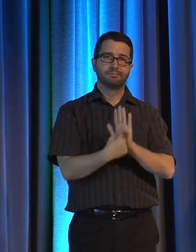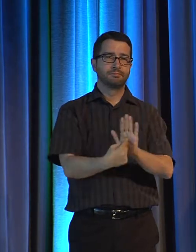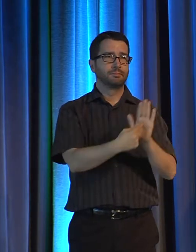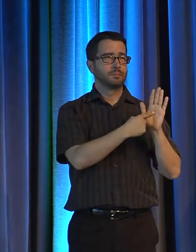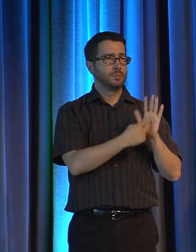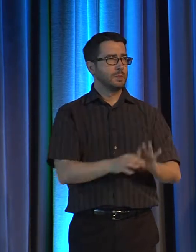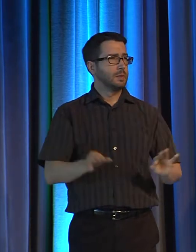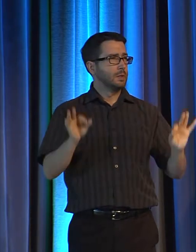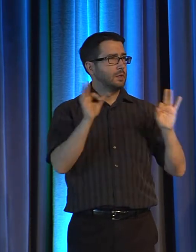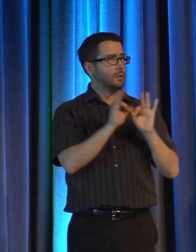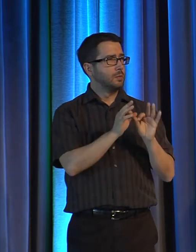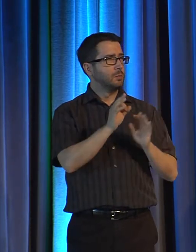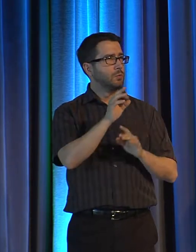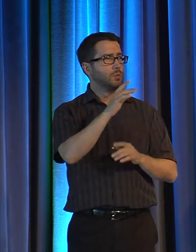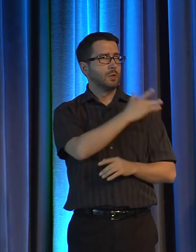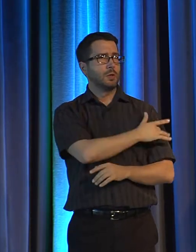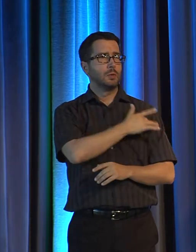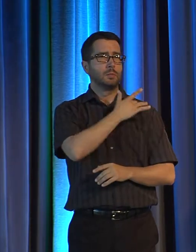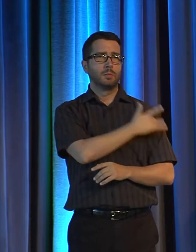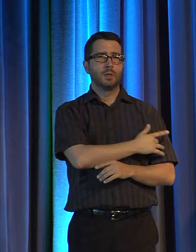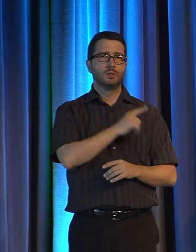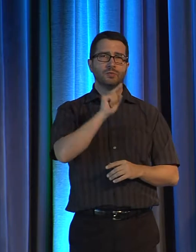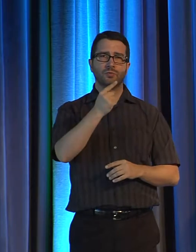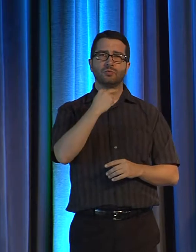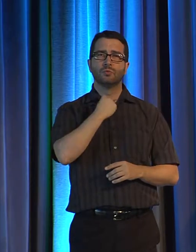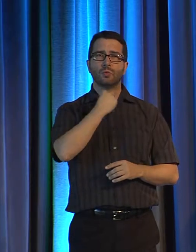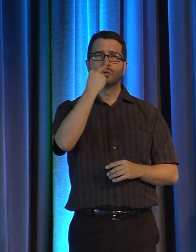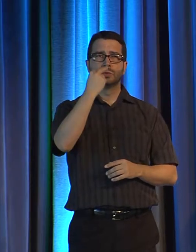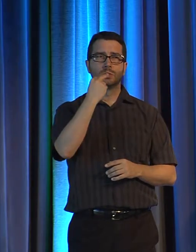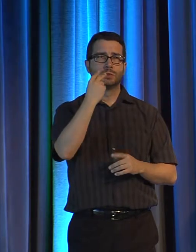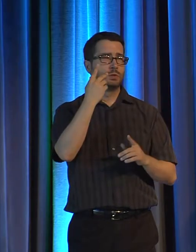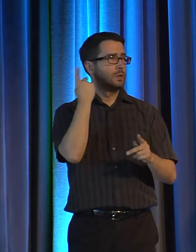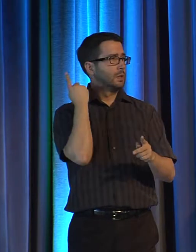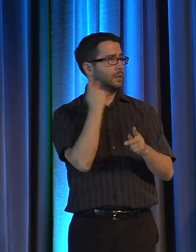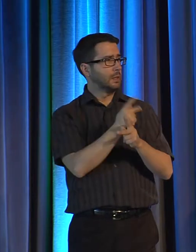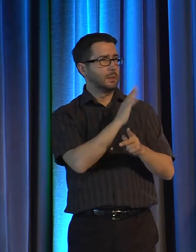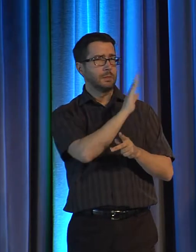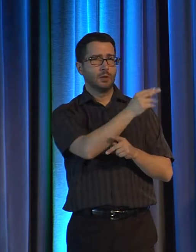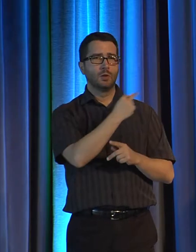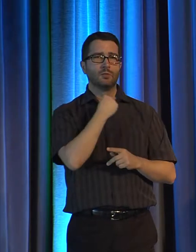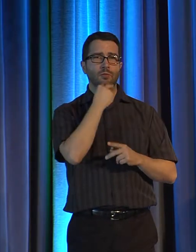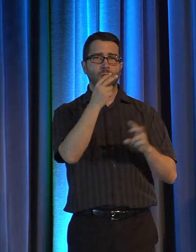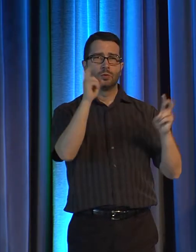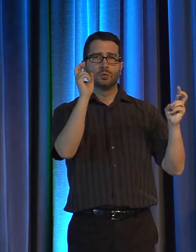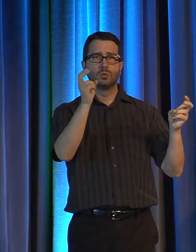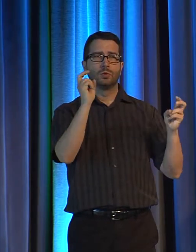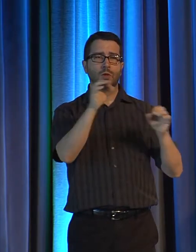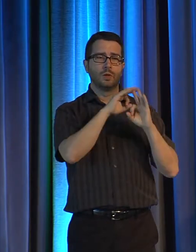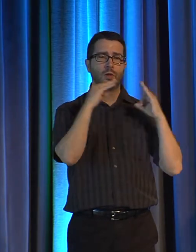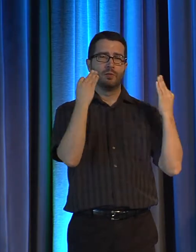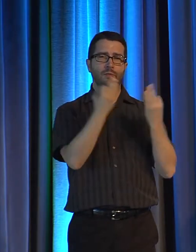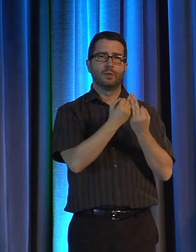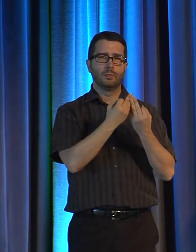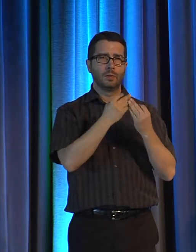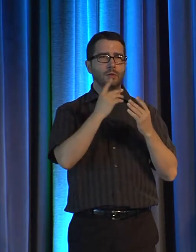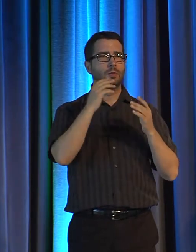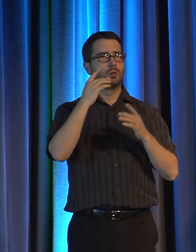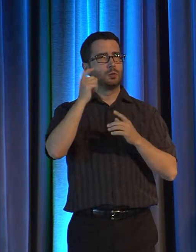of patients. Patients are what matter, to keep the voice of patients and families at the forefront of our